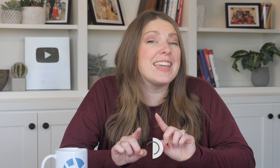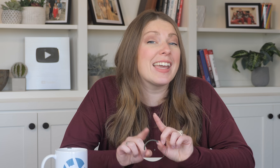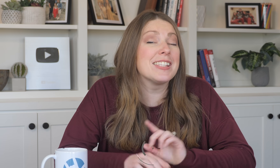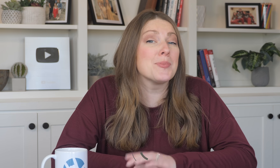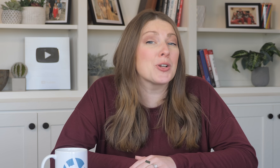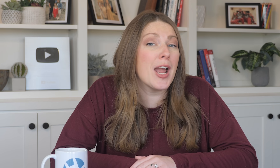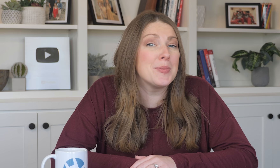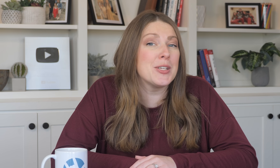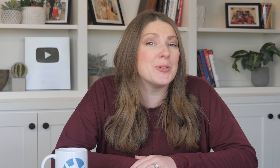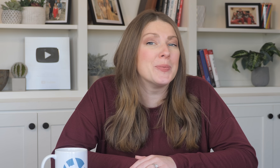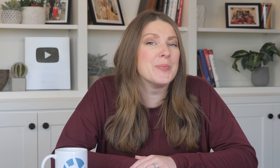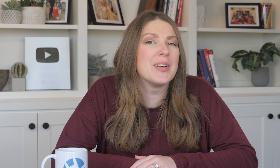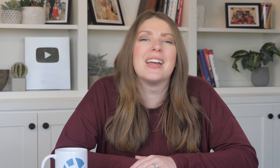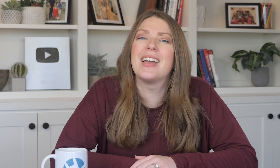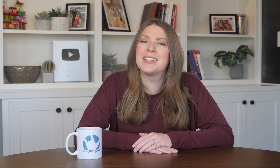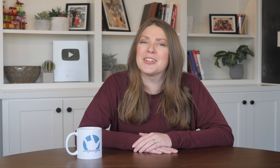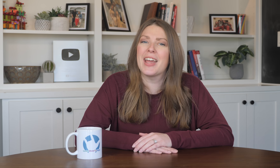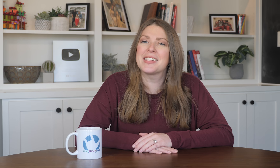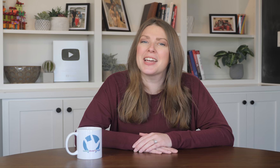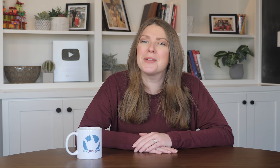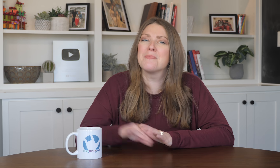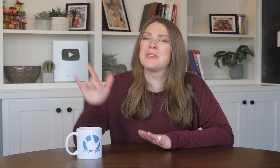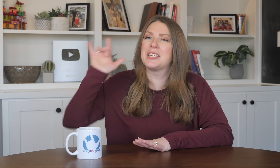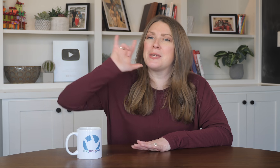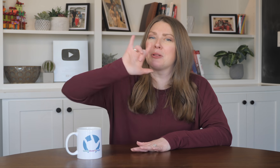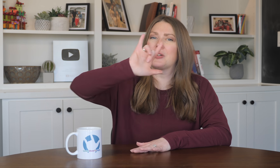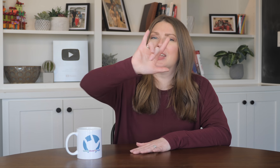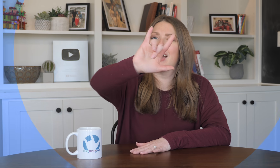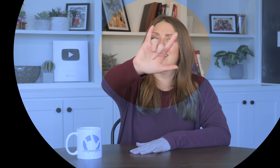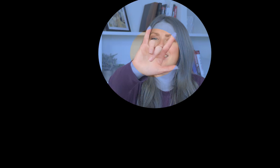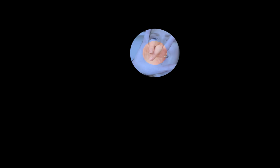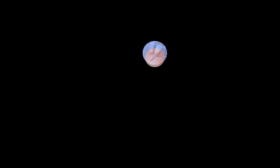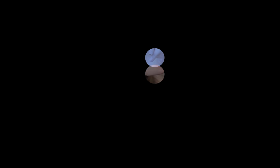Be sure to like and subscribe too. Until next time, keep learning how to sign.